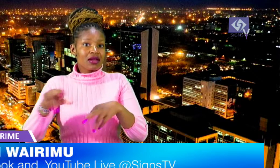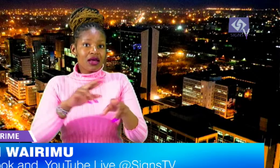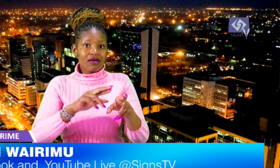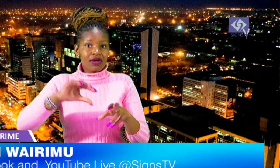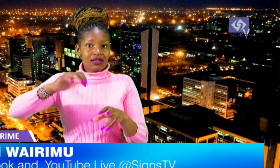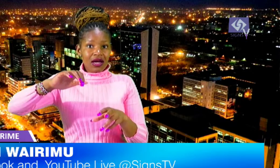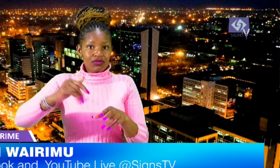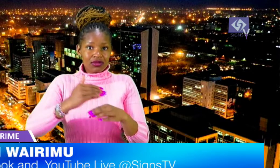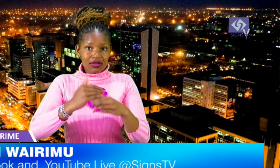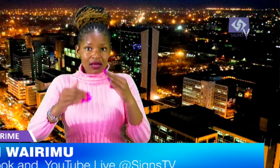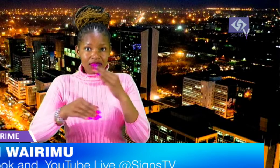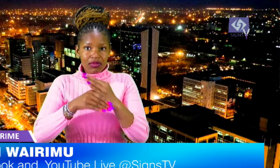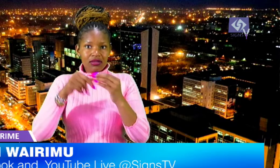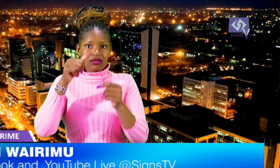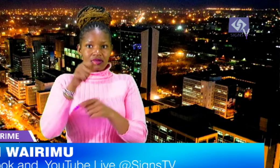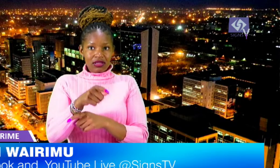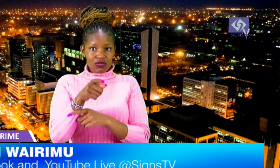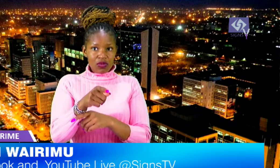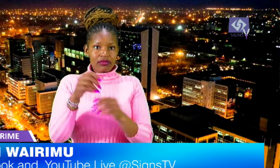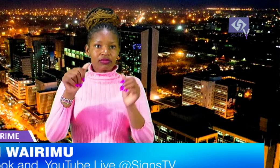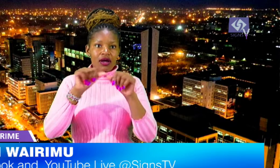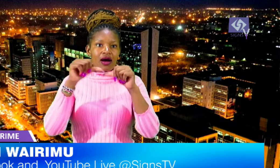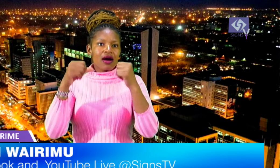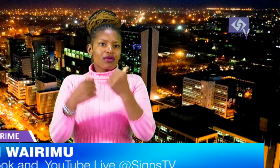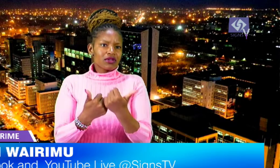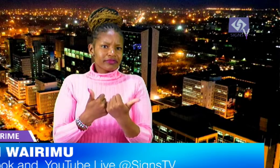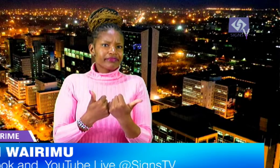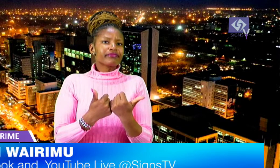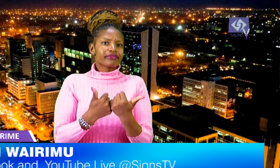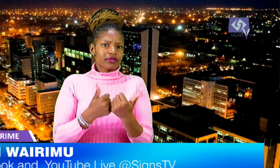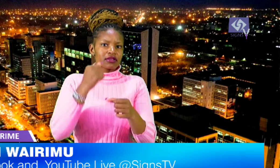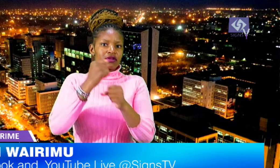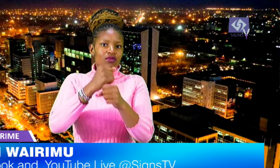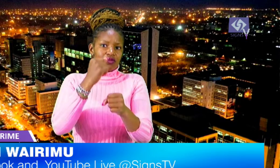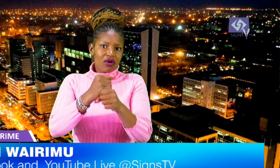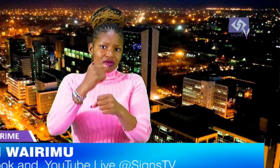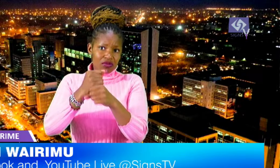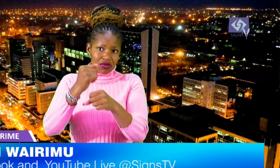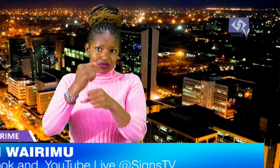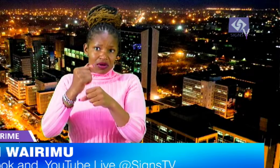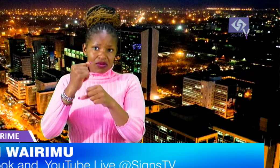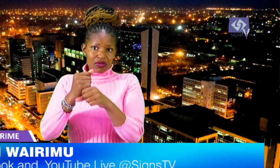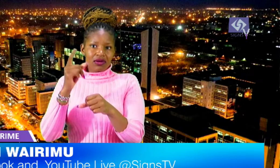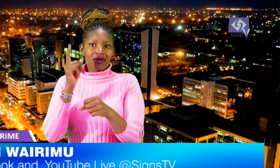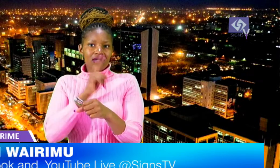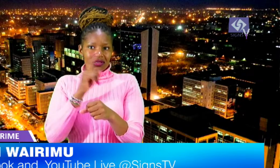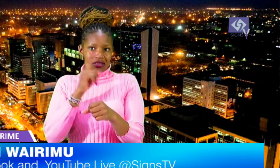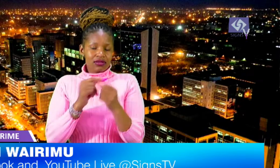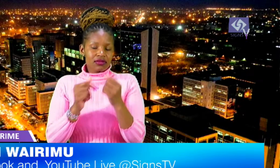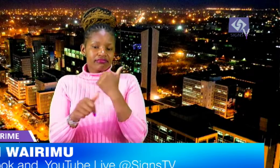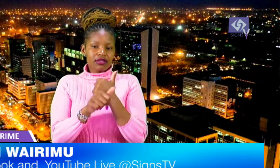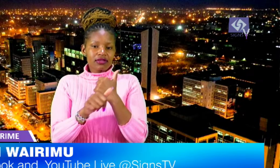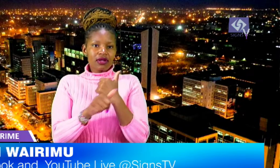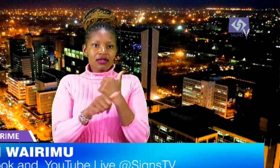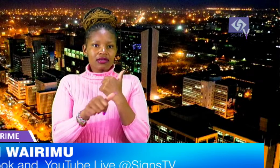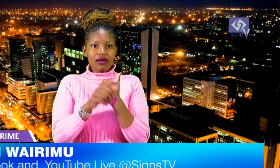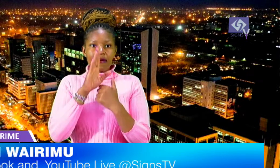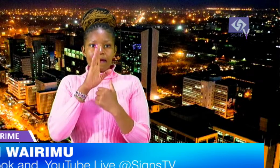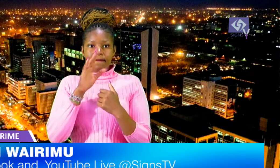road construction, cautioned constructors against substandard work, emphasizing the risk of being